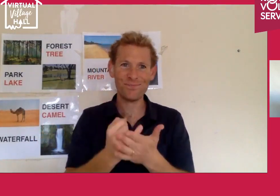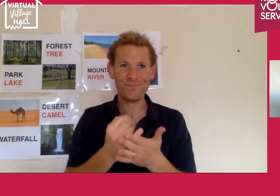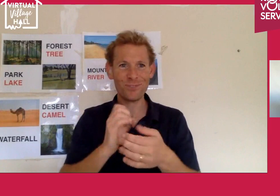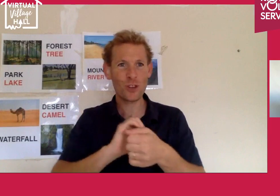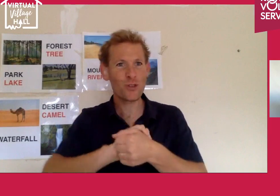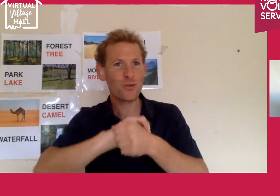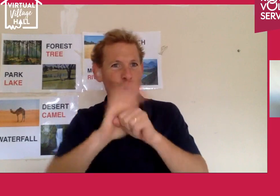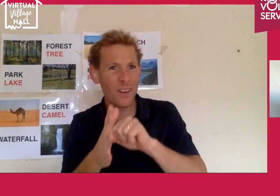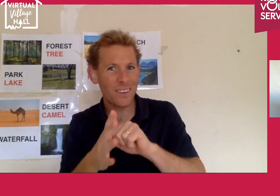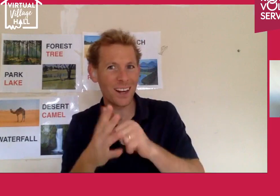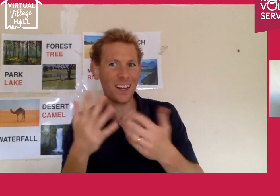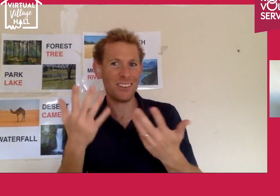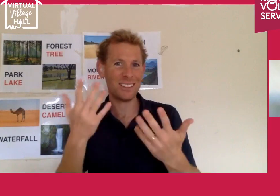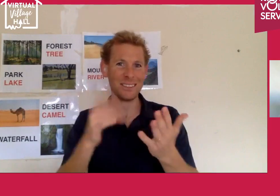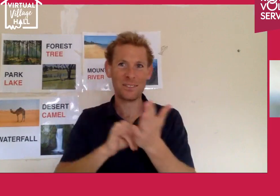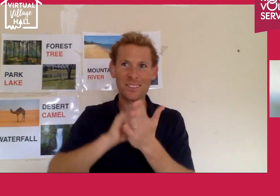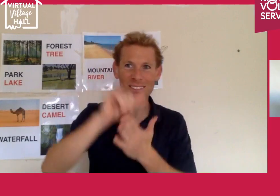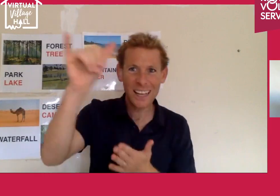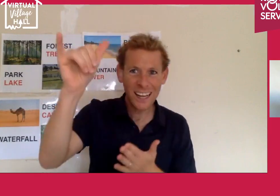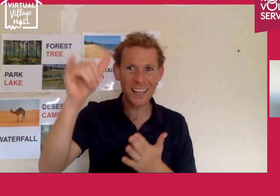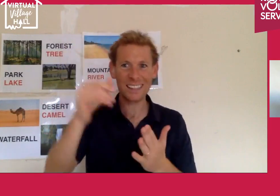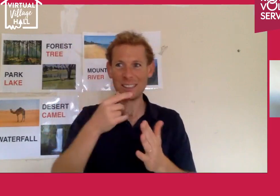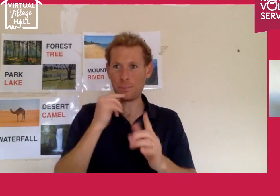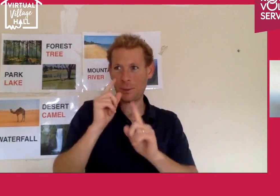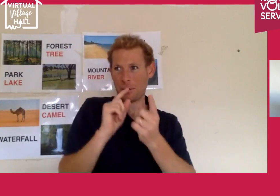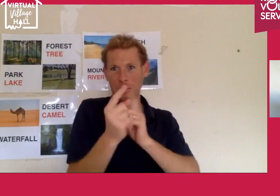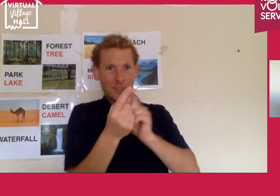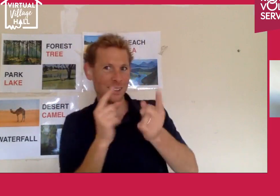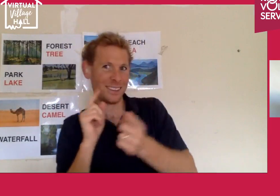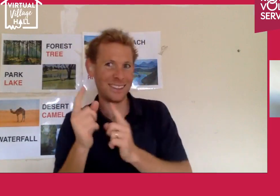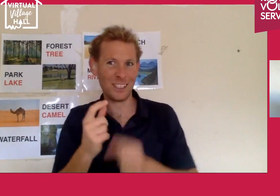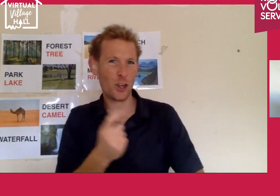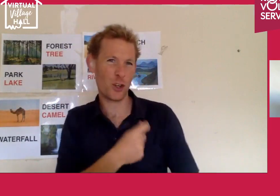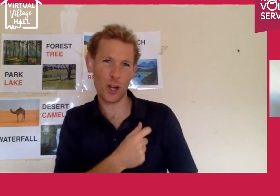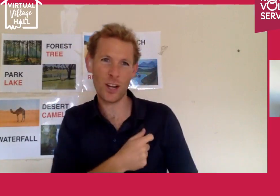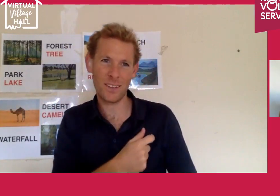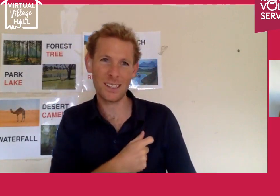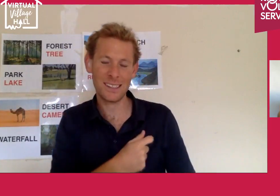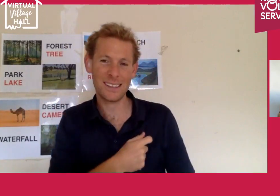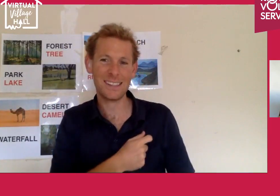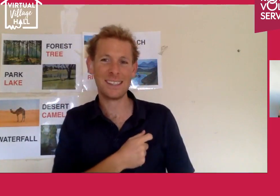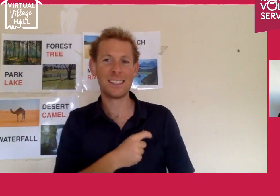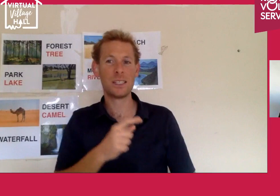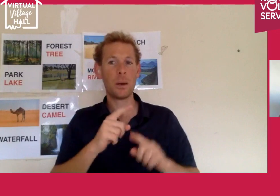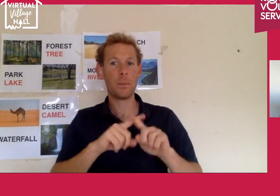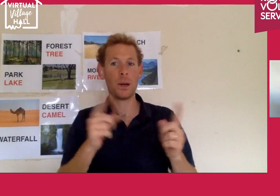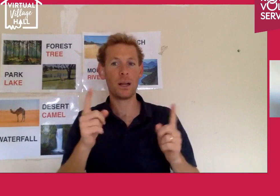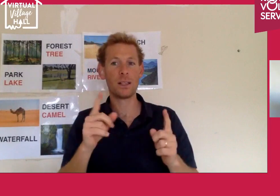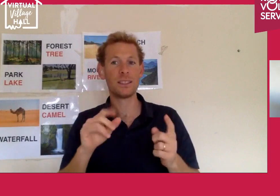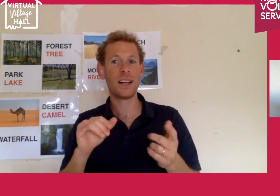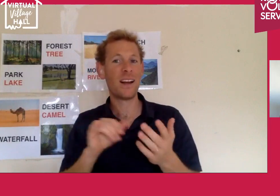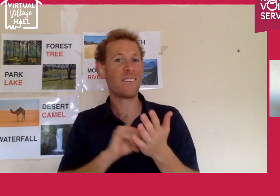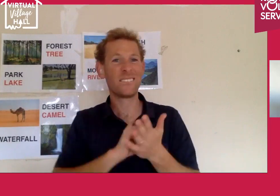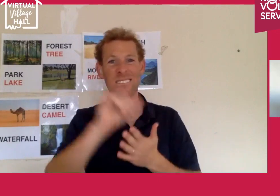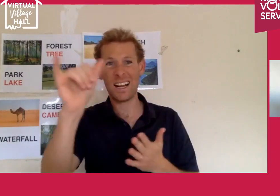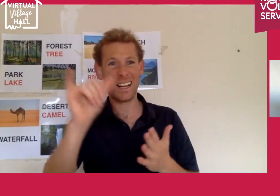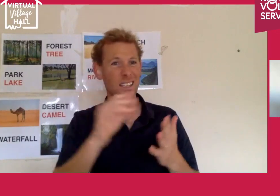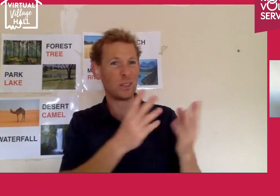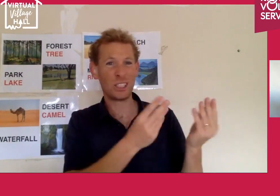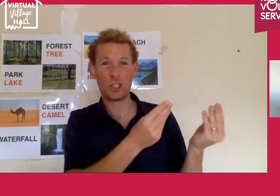time. And we were a bit nervous, to be perfectly honest, because of the coronavirus and flights and bumping into people and milling around everybody and it being